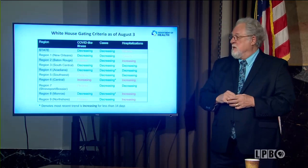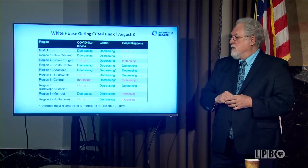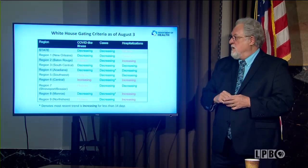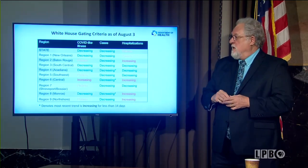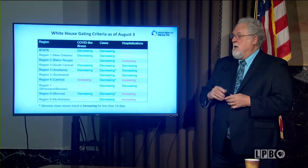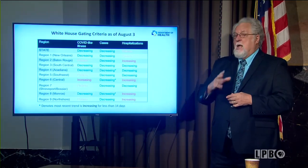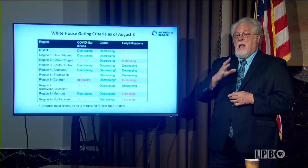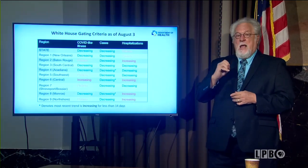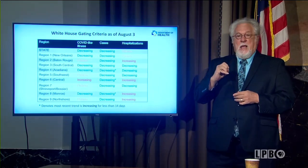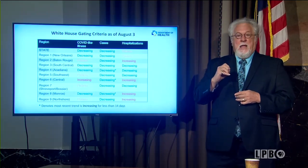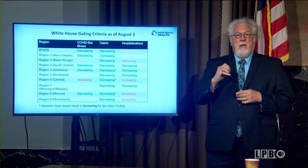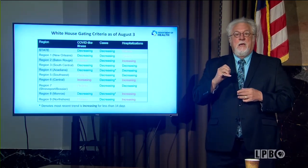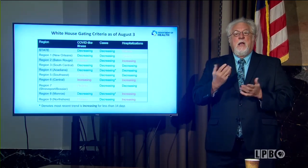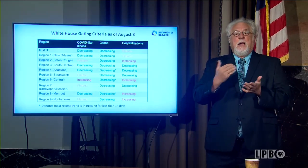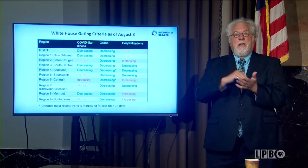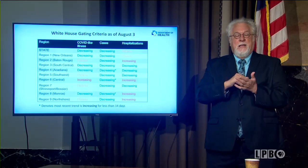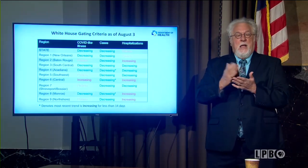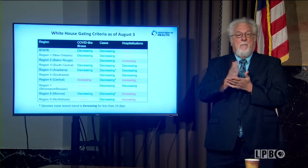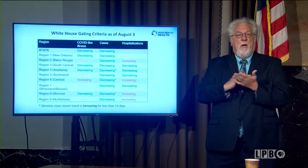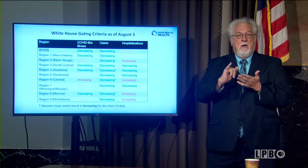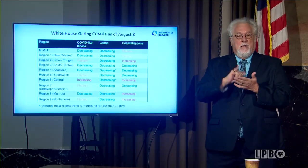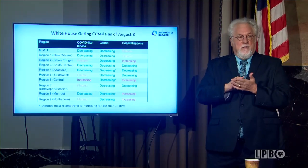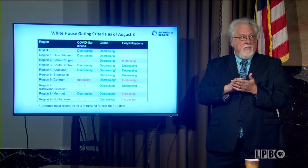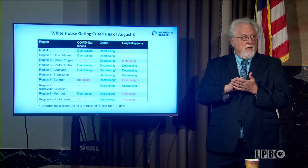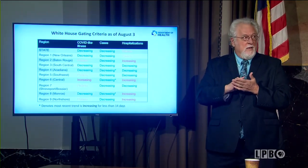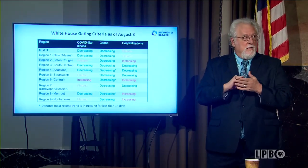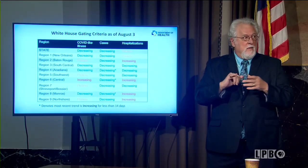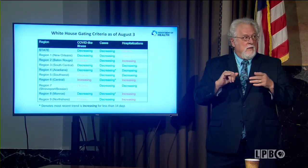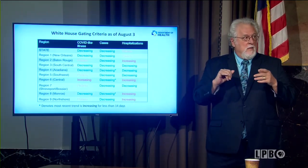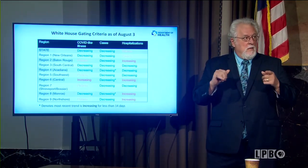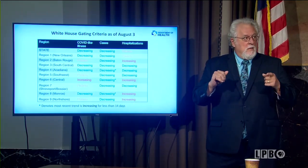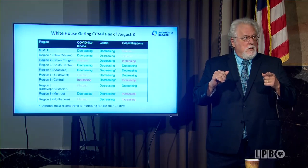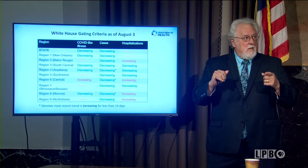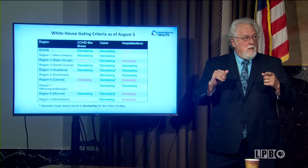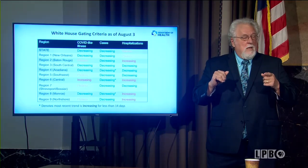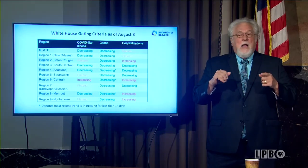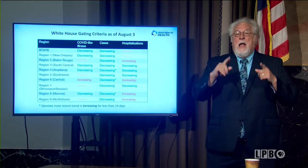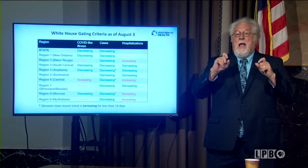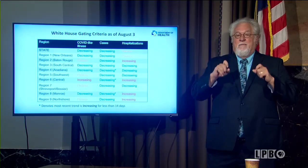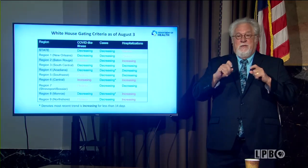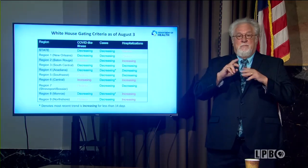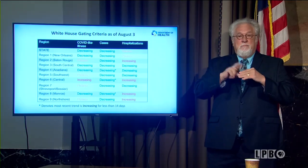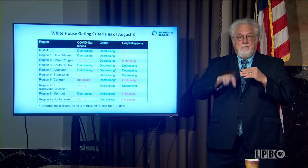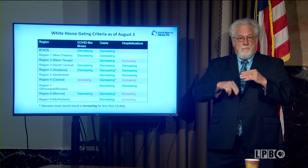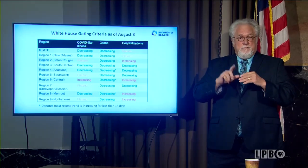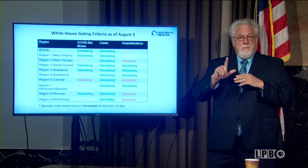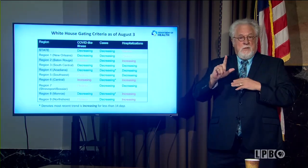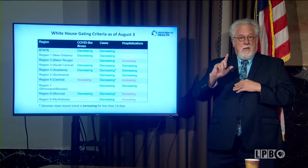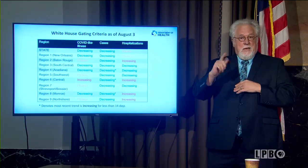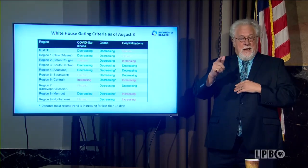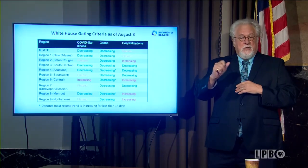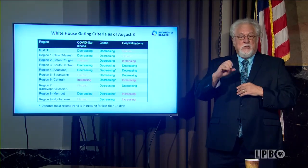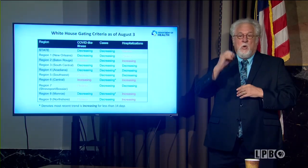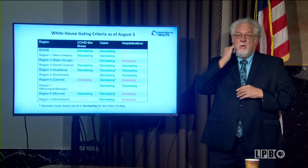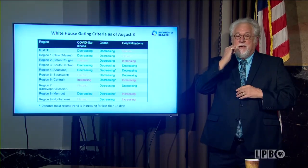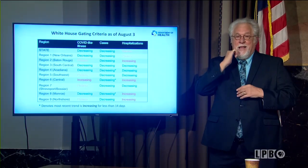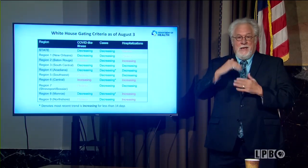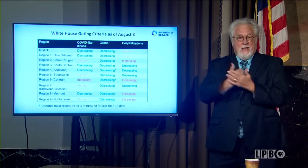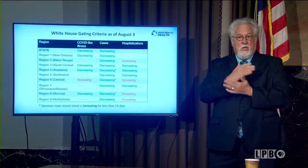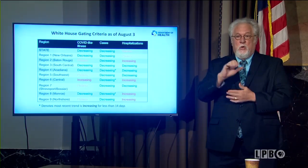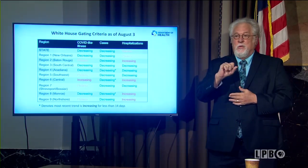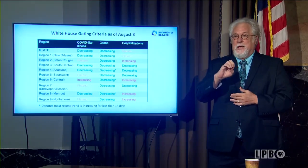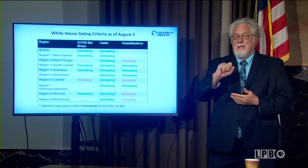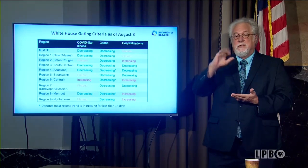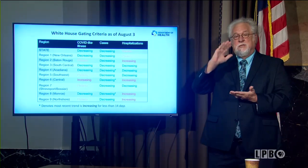this. Again, part of that may reflect that we're having test results coming in later, so the daily new cases may